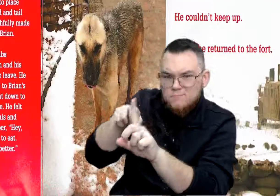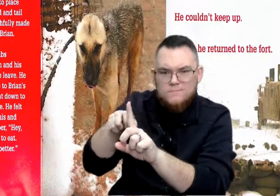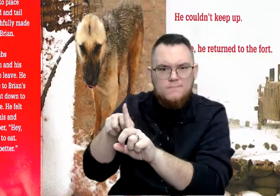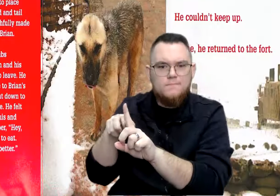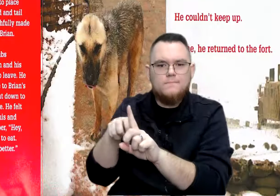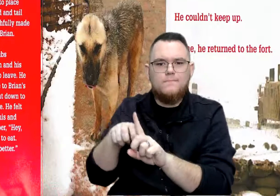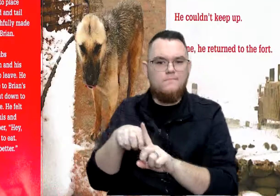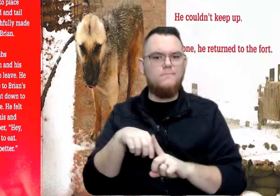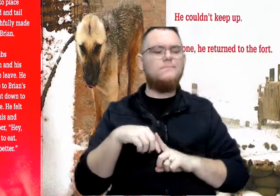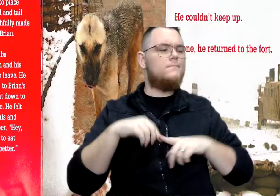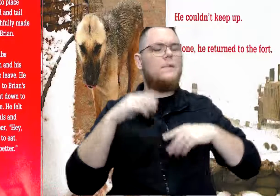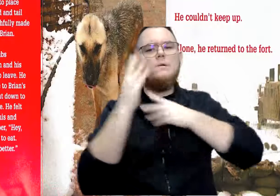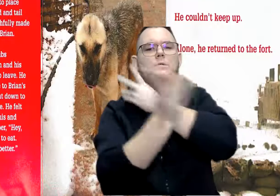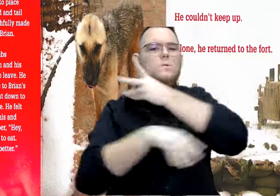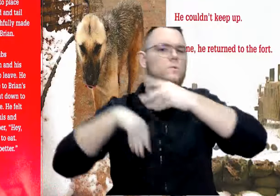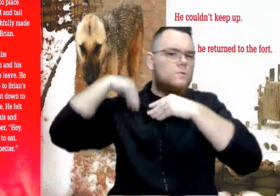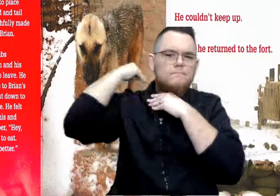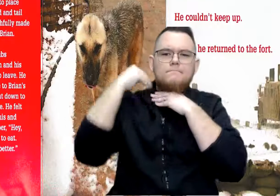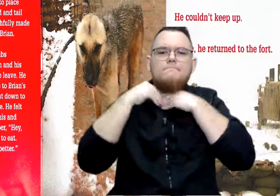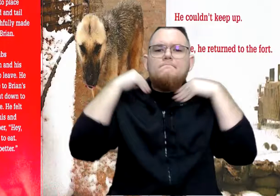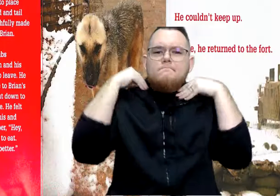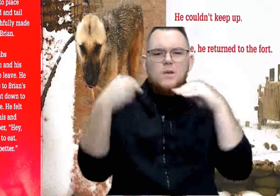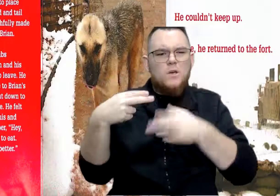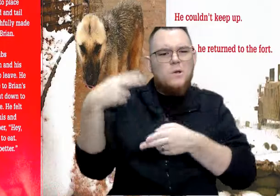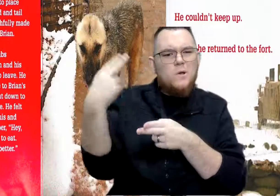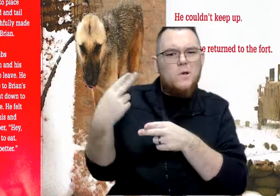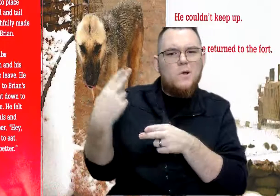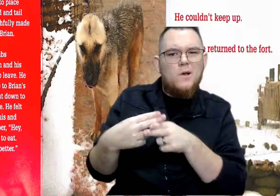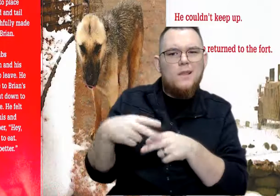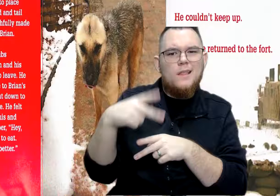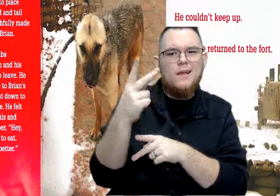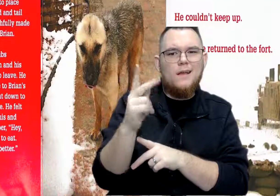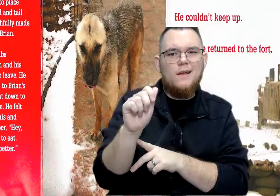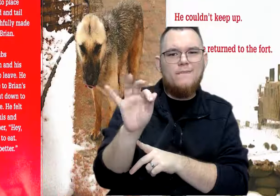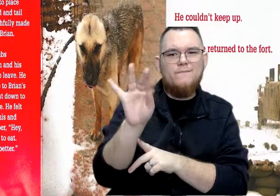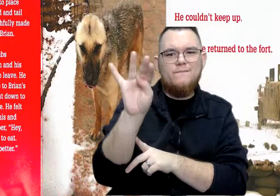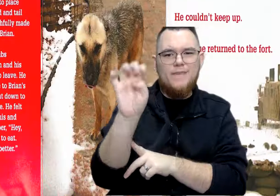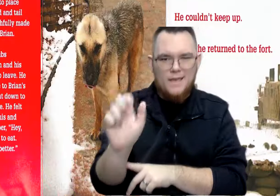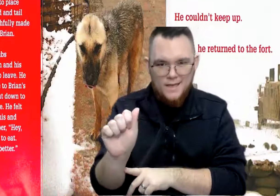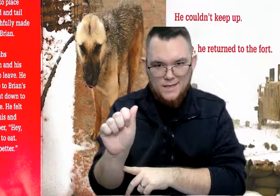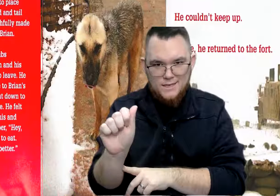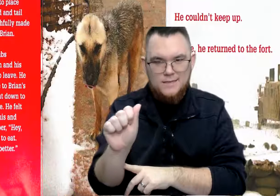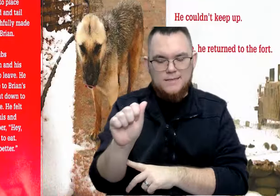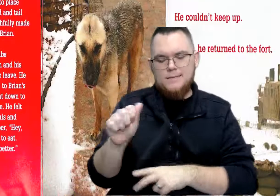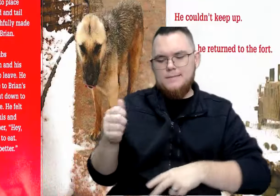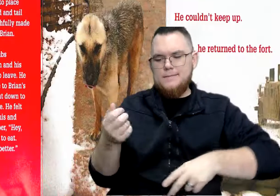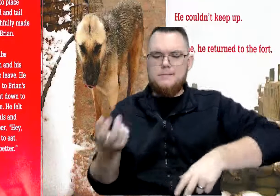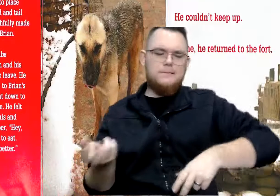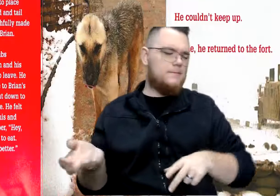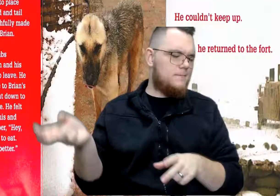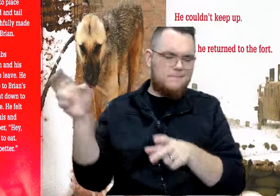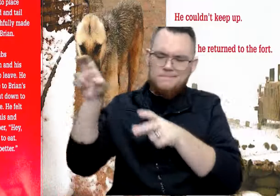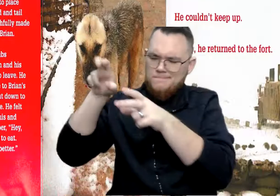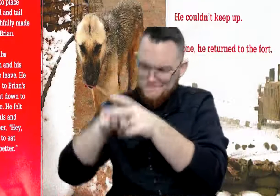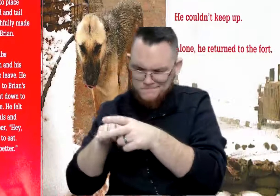winter scarf, a keffiyeh, around his neck, and then climbed inside the Humvee. He